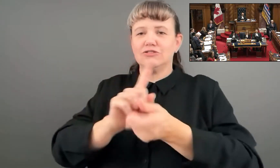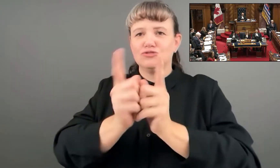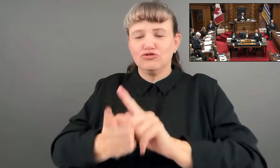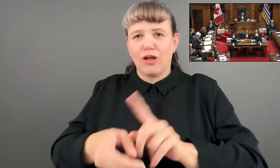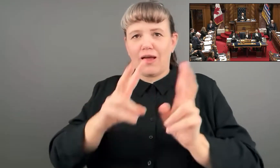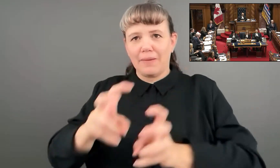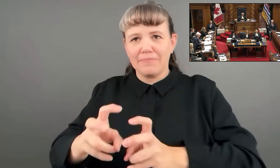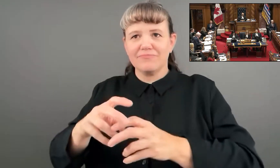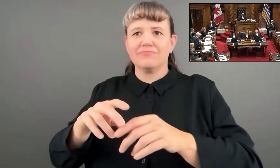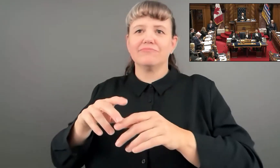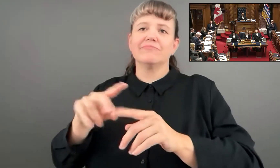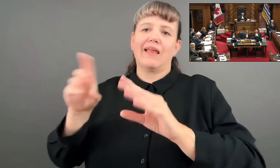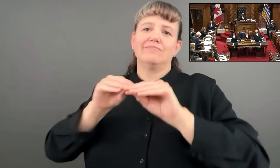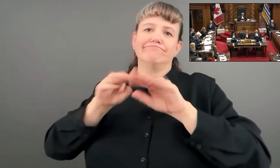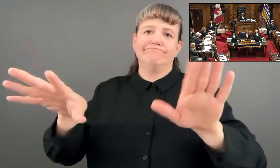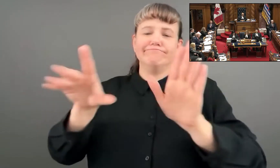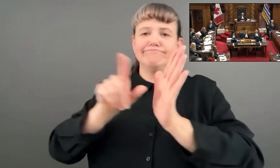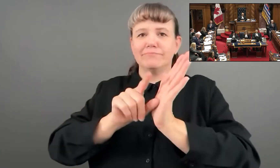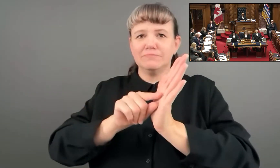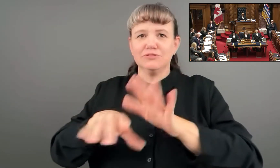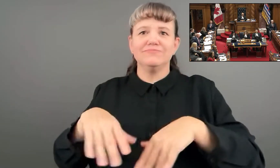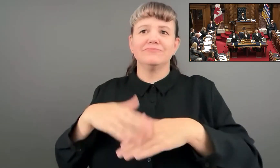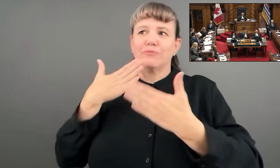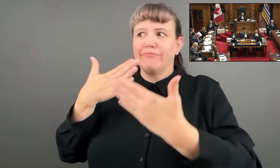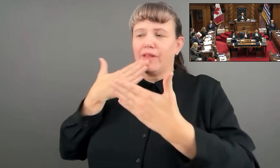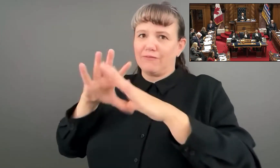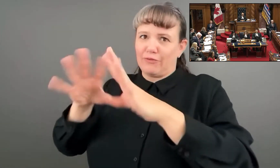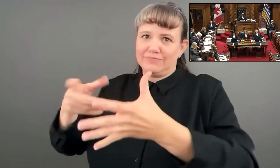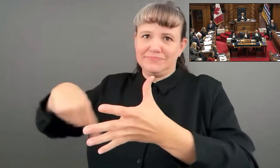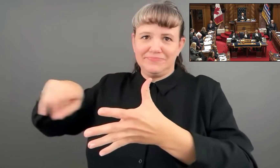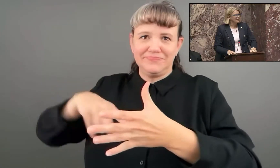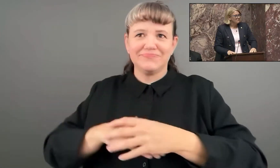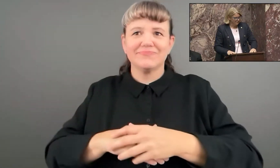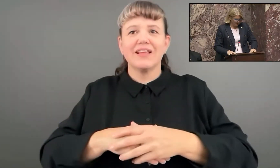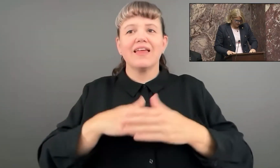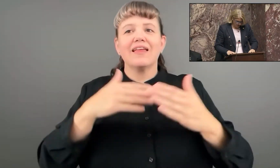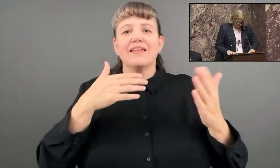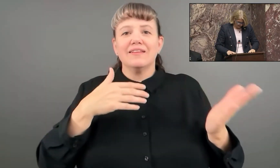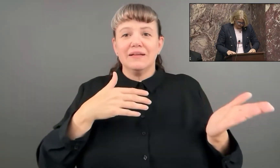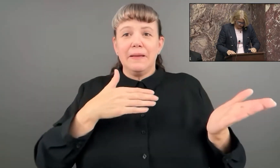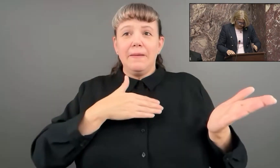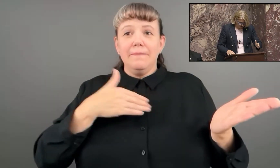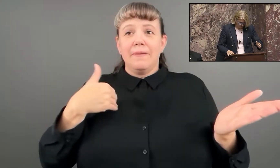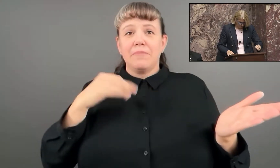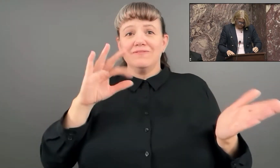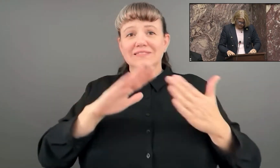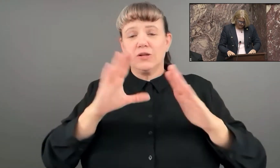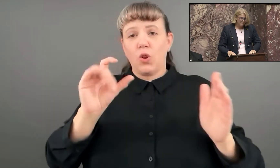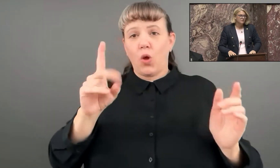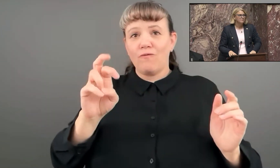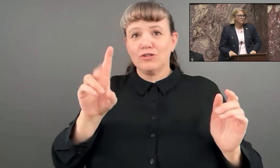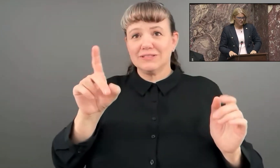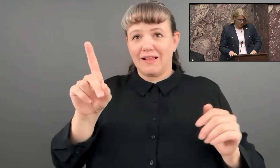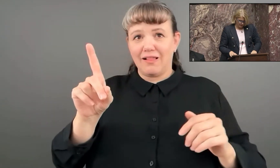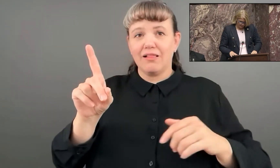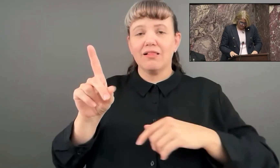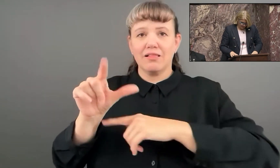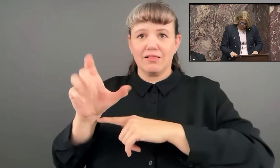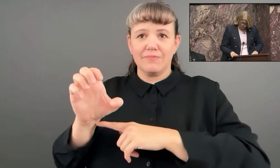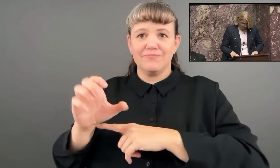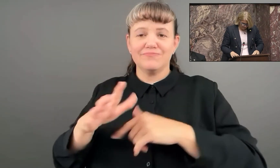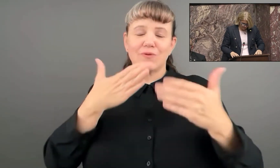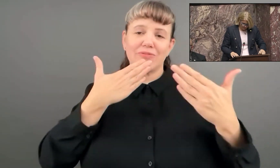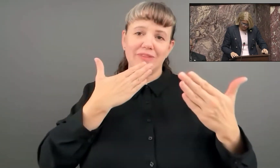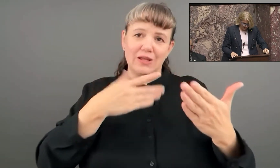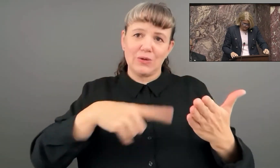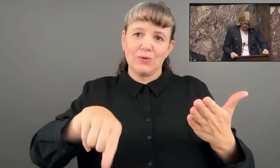Member for Surrey Cloverdale. Thank you, Honourable Speaker, and thank you to the Chair for those comments. I also want to thank every British Columbian